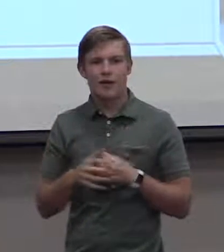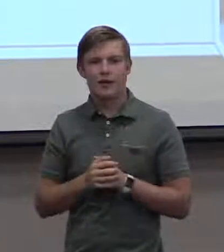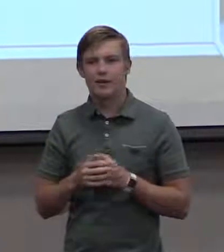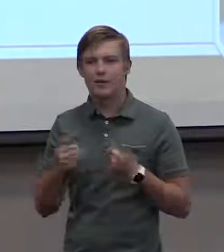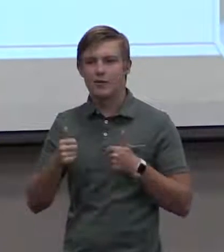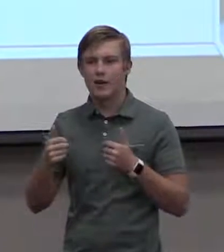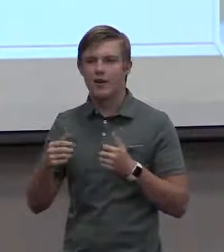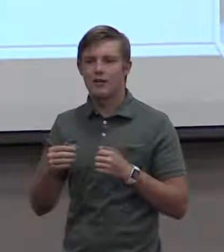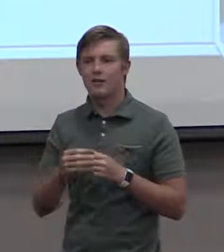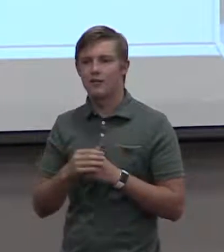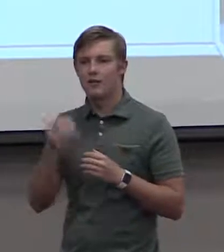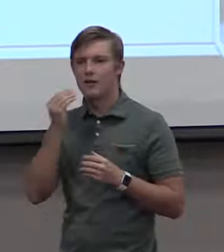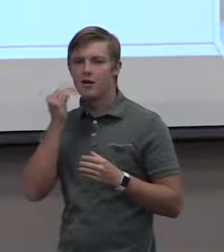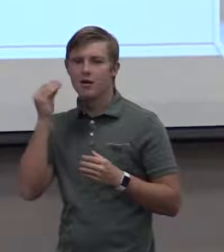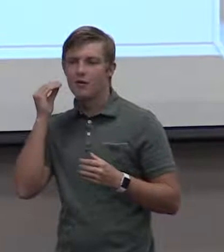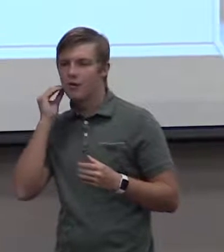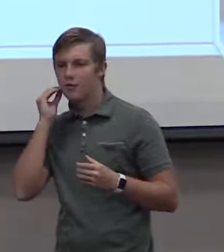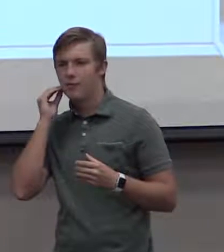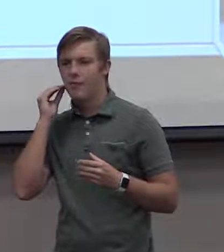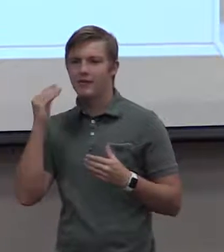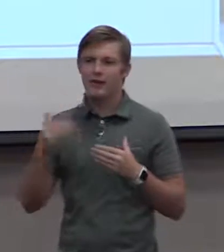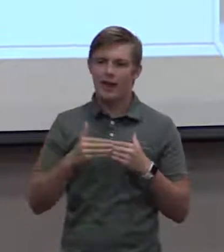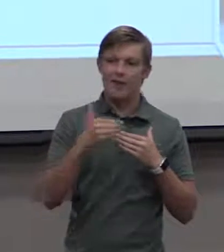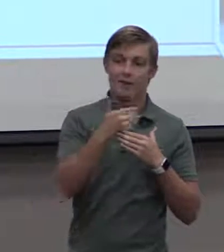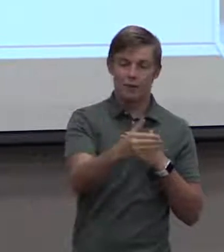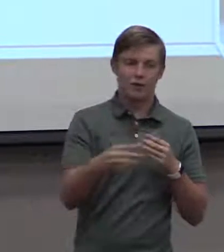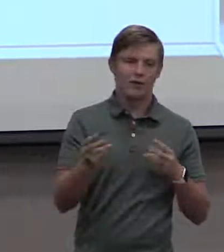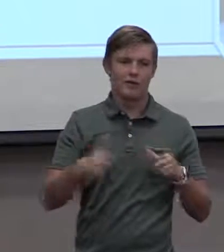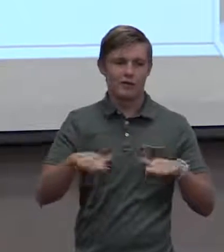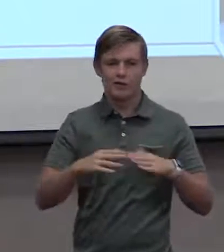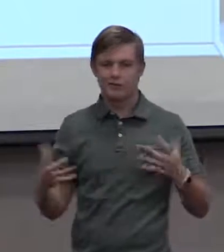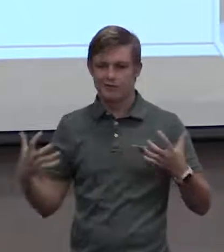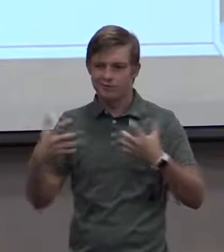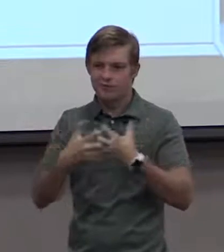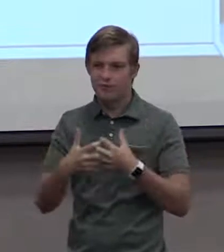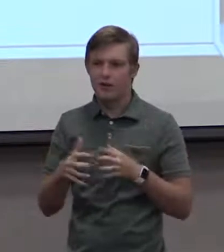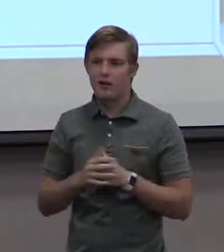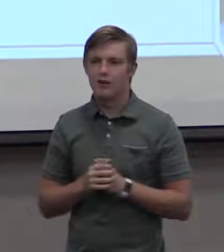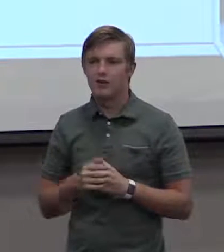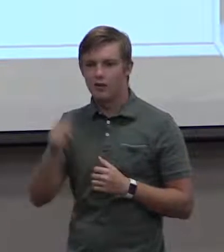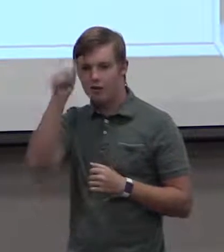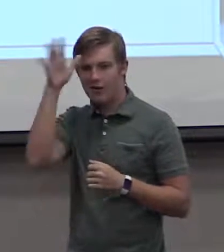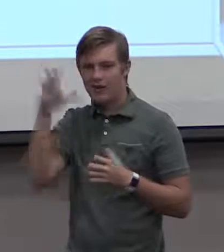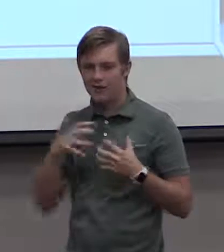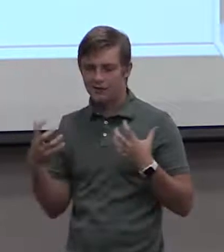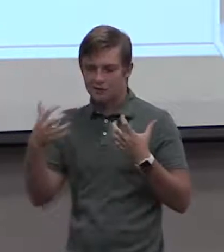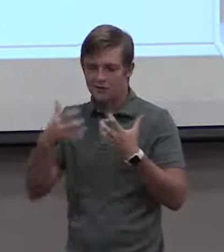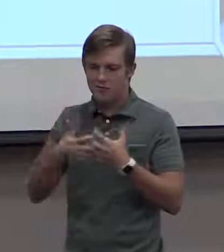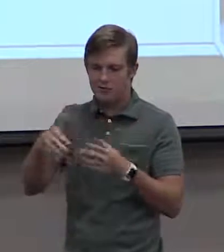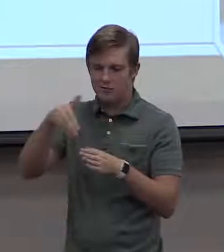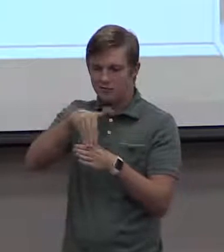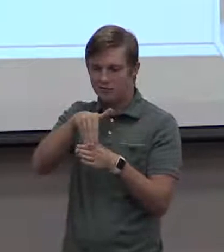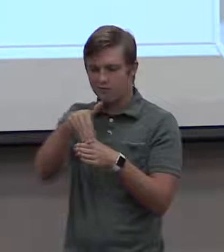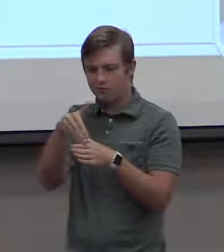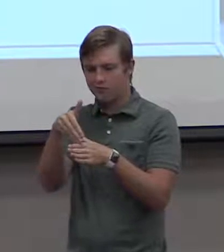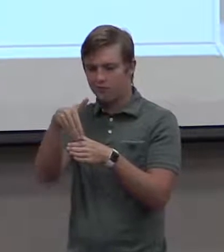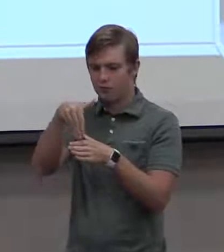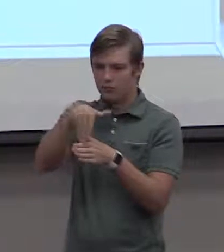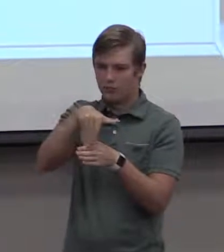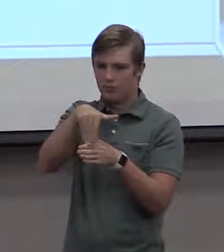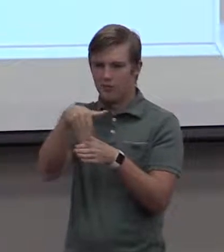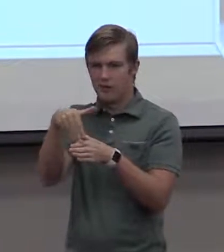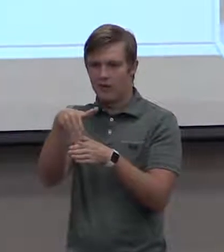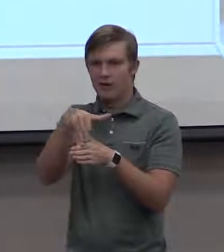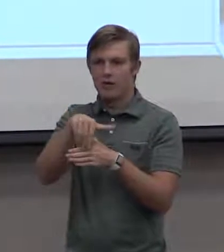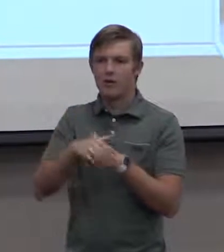domestic and foreign fields. So Alaska's in this weird middle ground, kind of right in the fence of being a